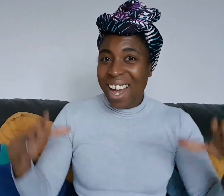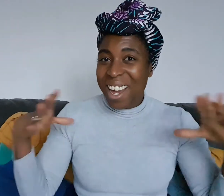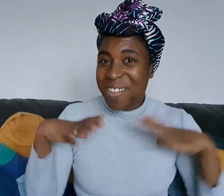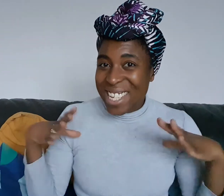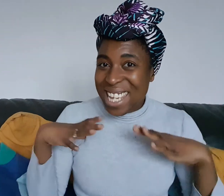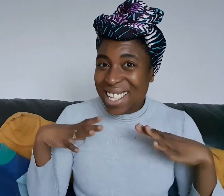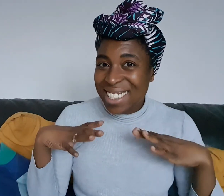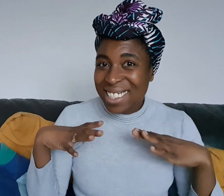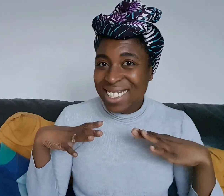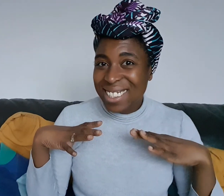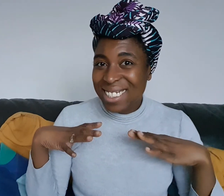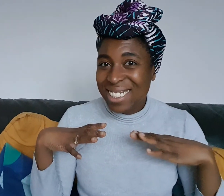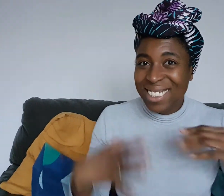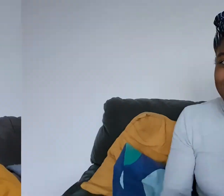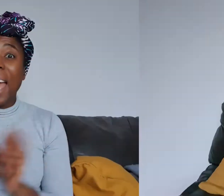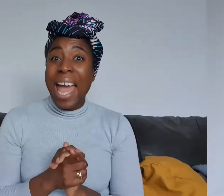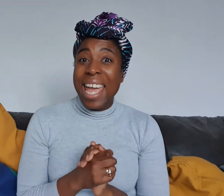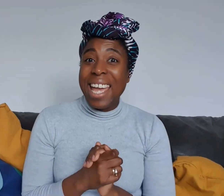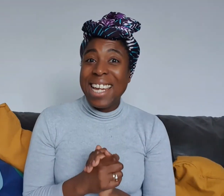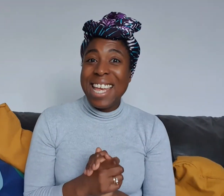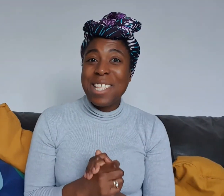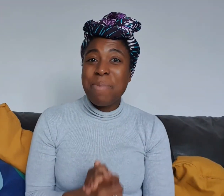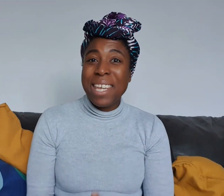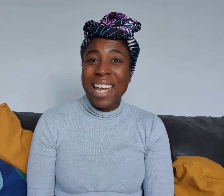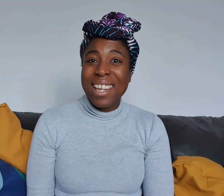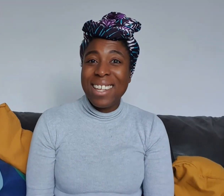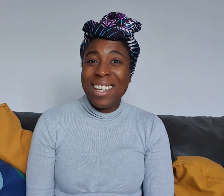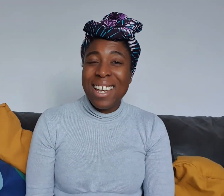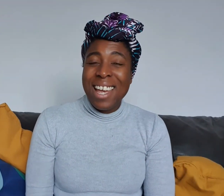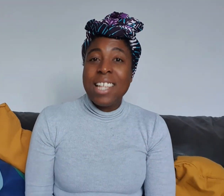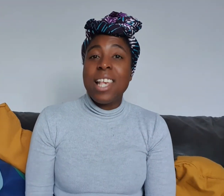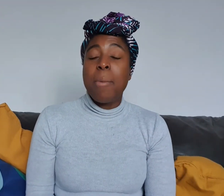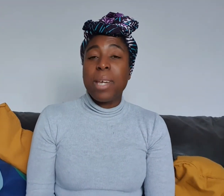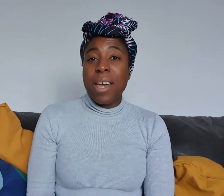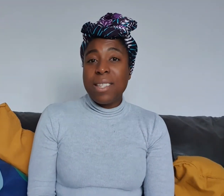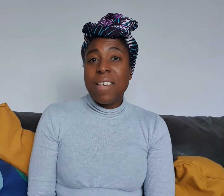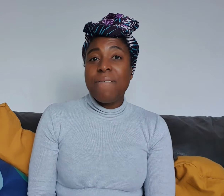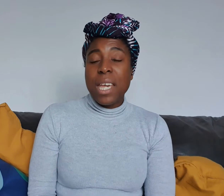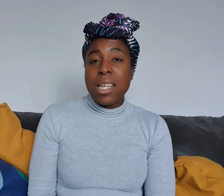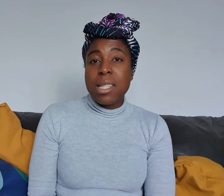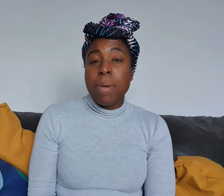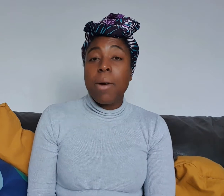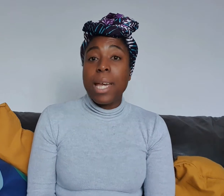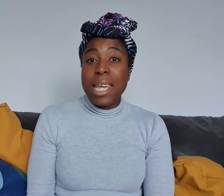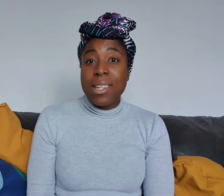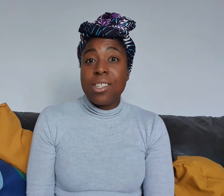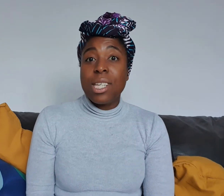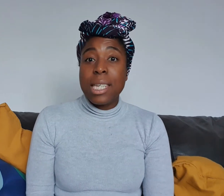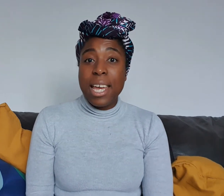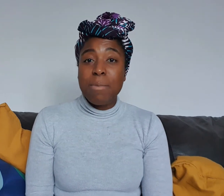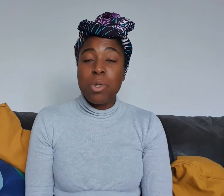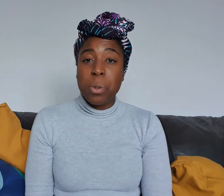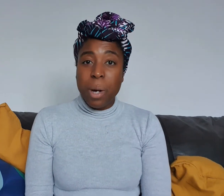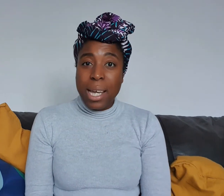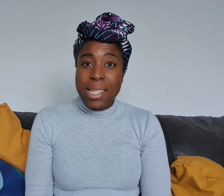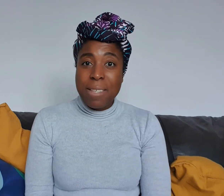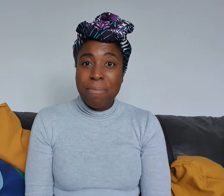you ready? Okay, let's begin. So I'm going to finger spell each name twice.